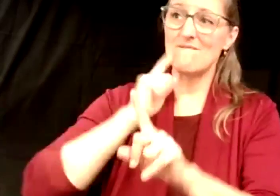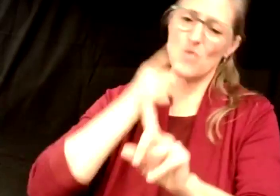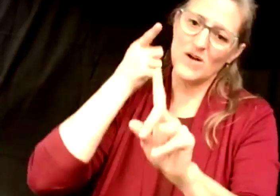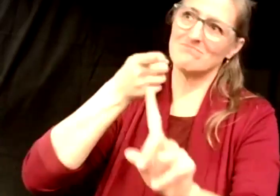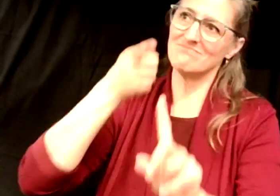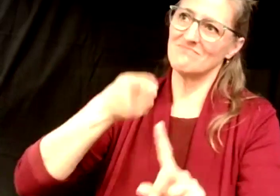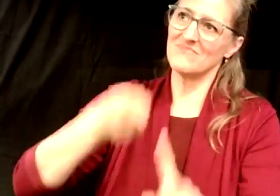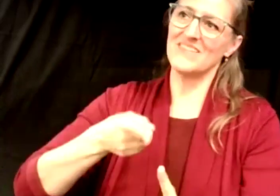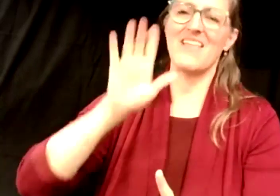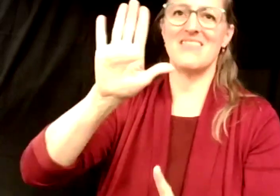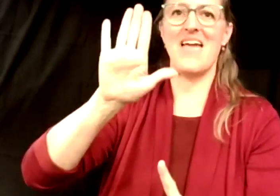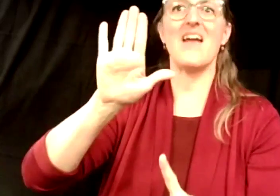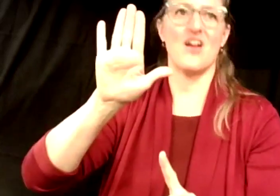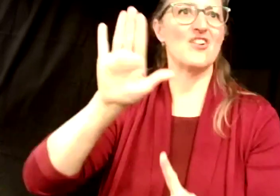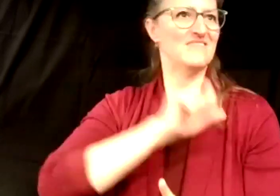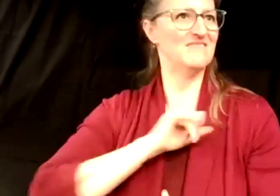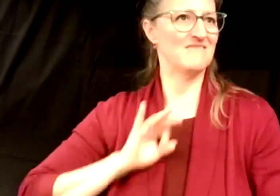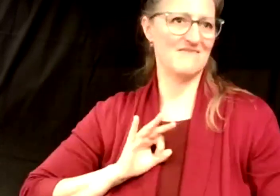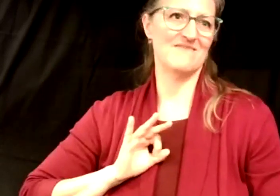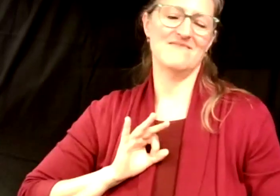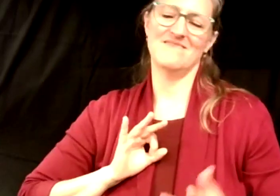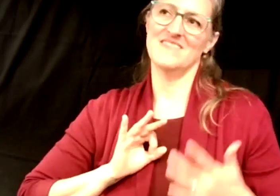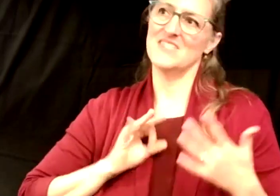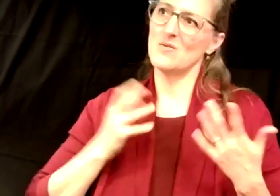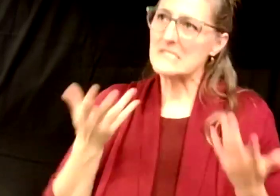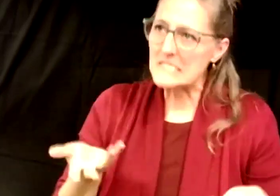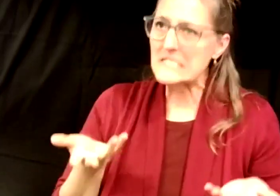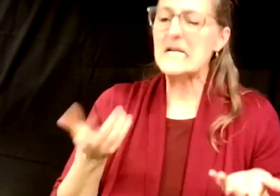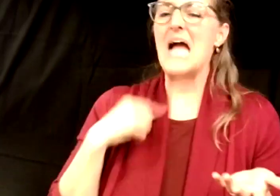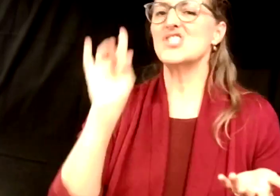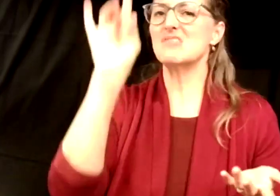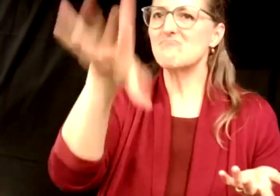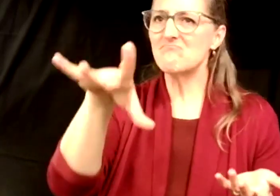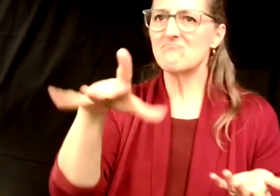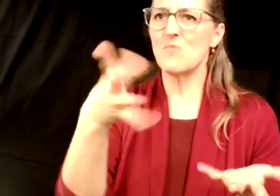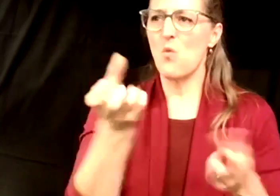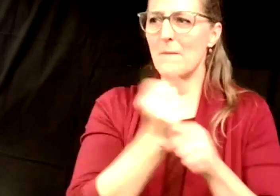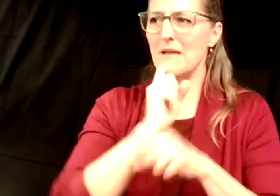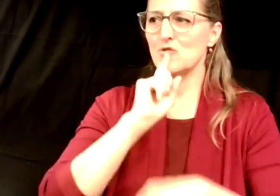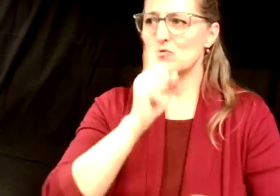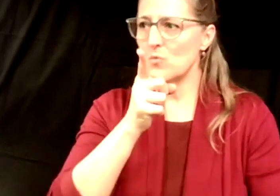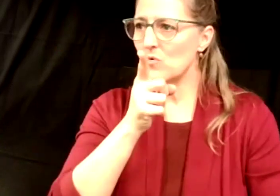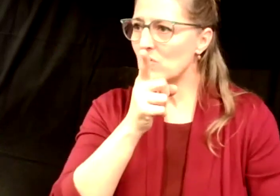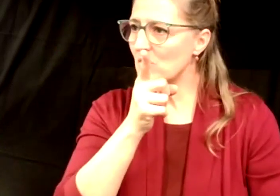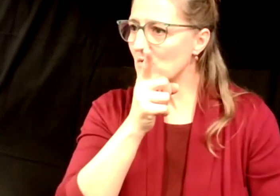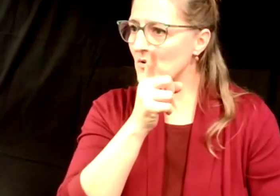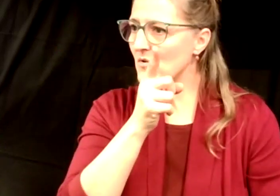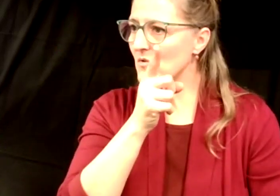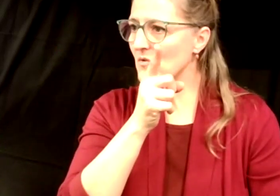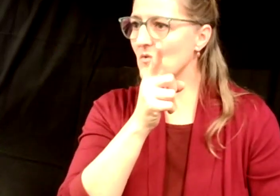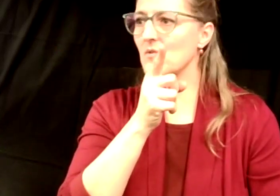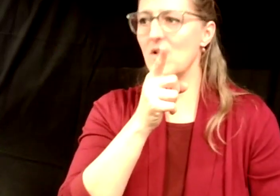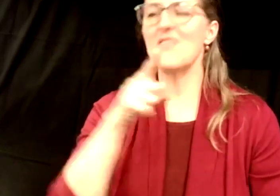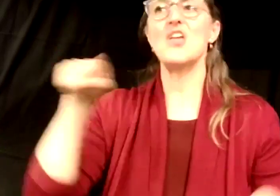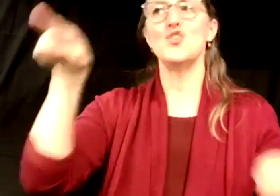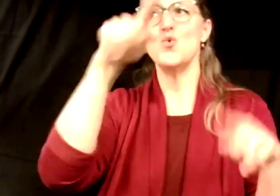their employees. So I just want to make sure that people are considering